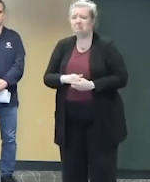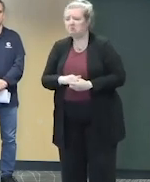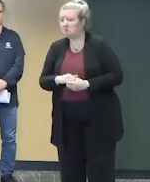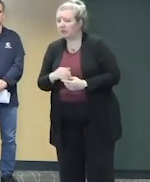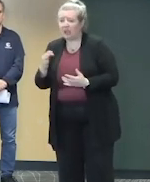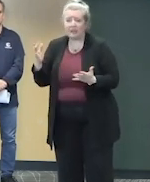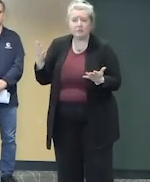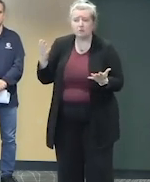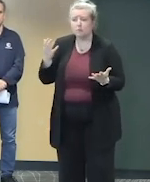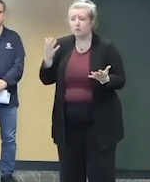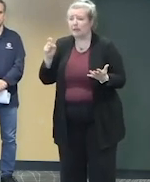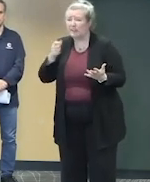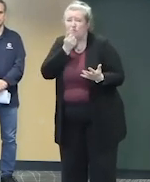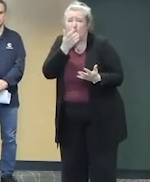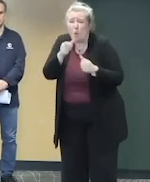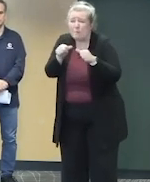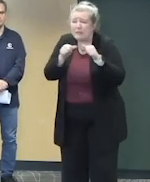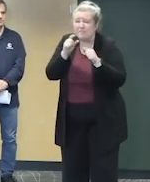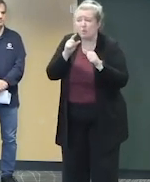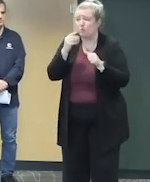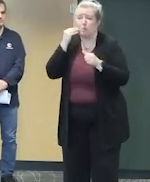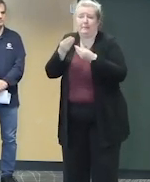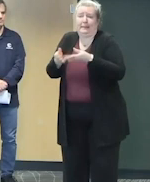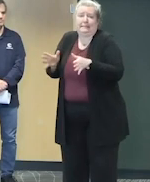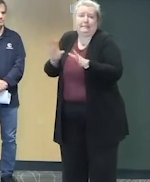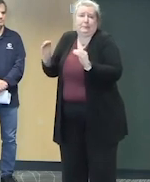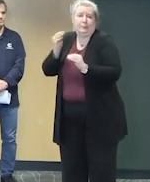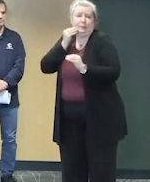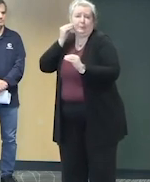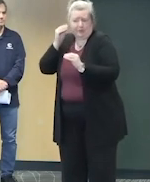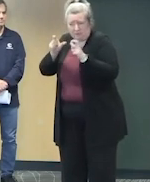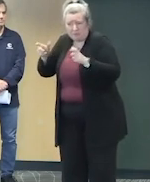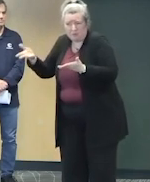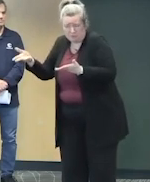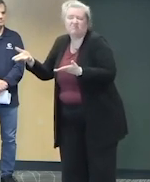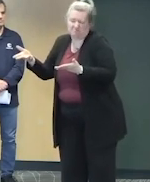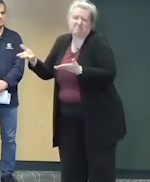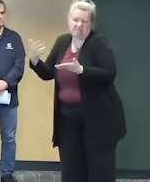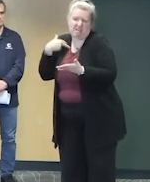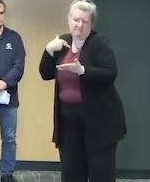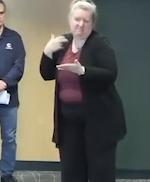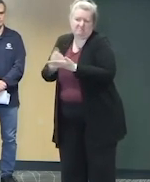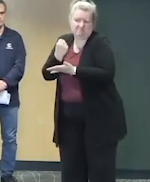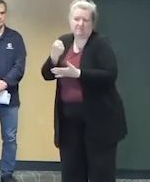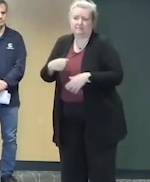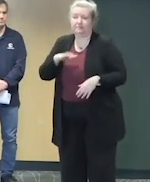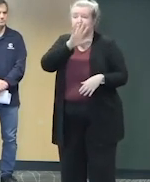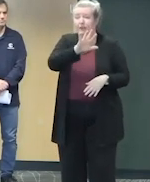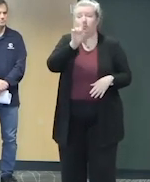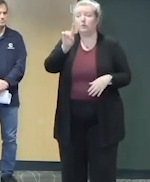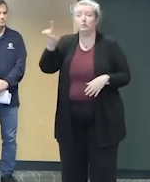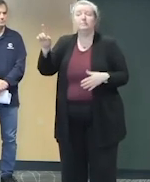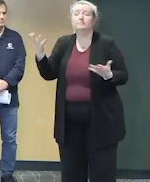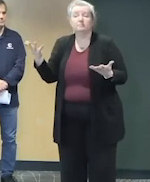et cetera. Visit 511NJ for any road conditions prior to any travel if you do need to go out, but as we suggest, please